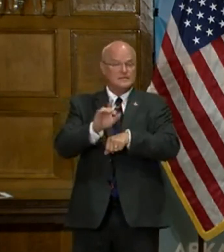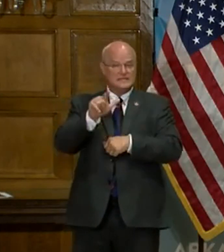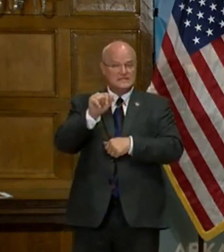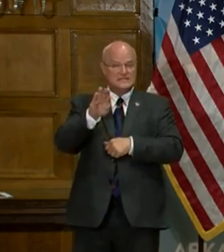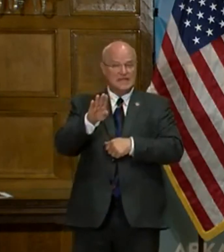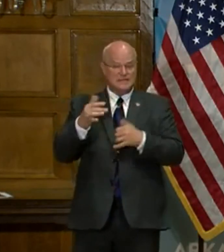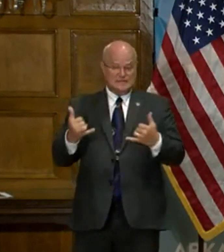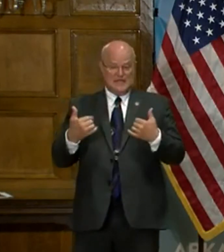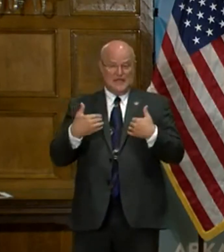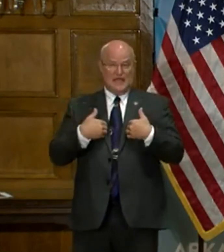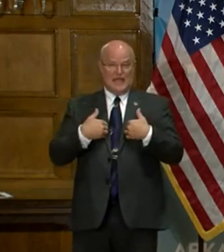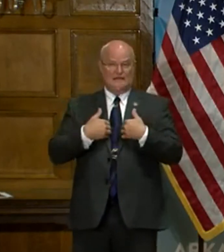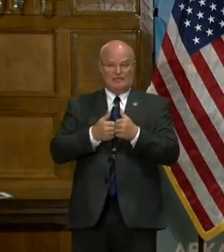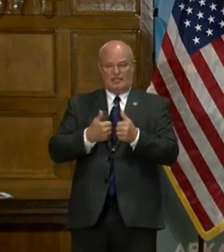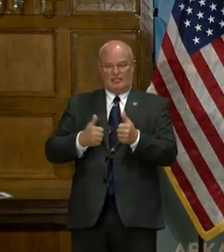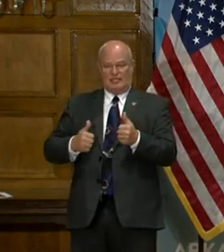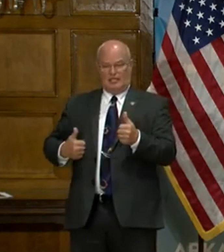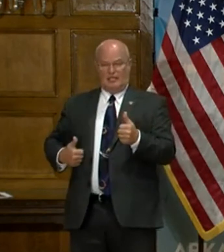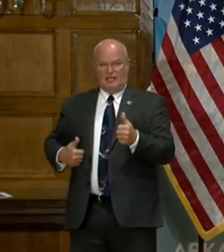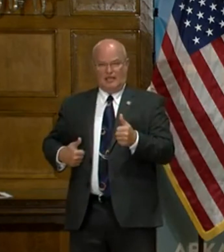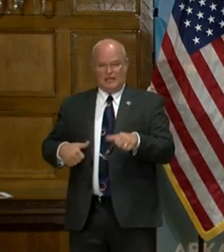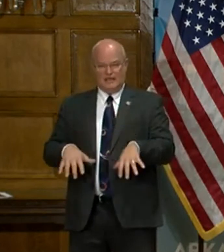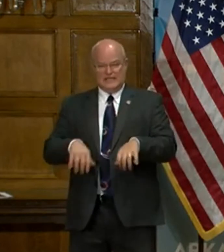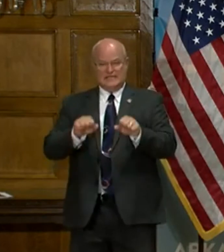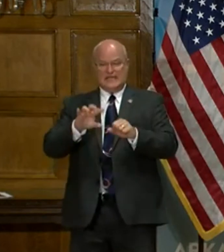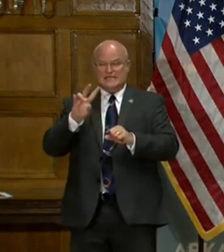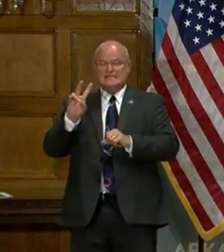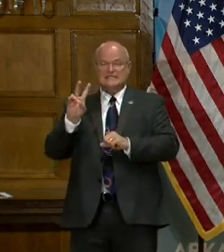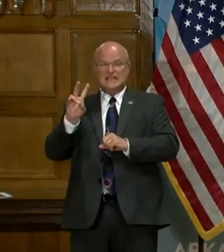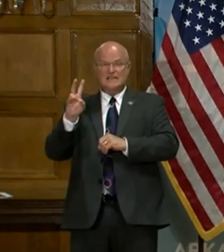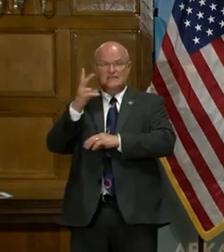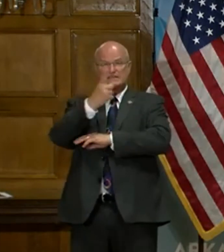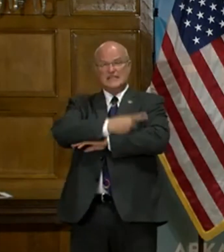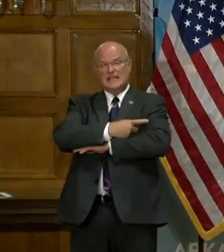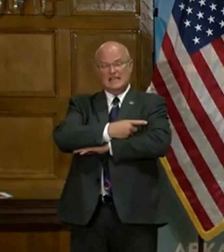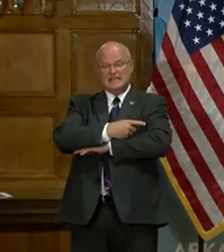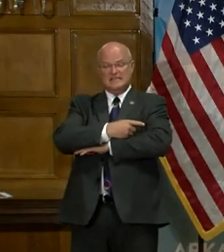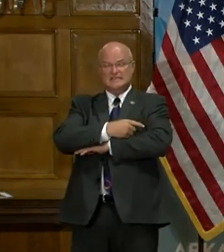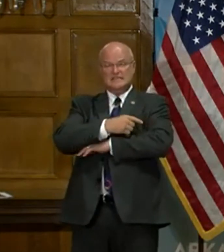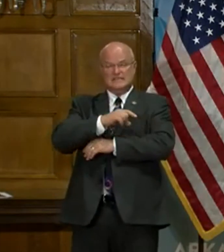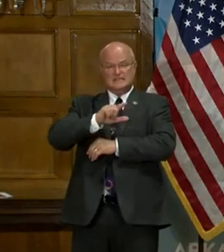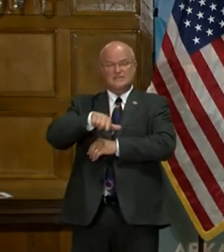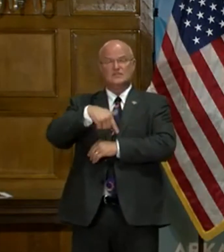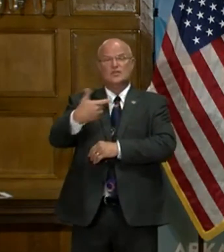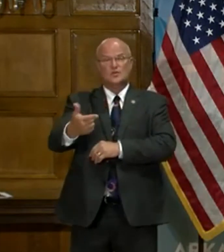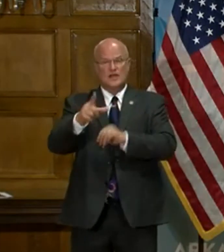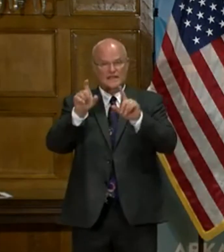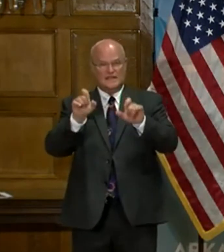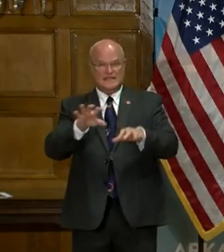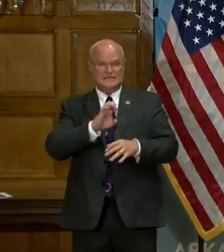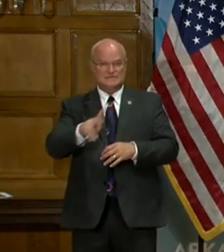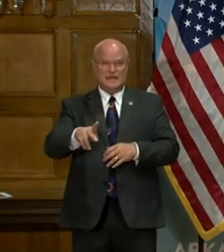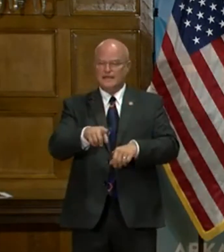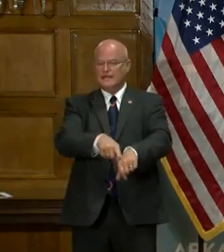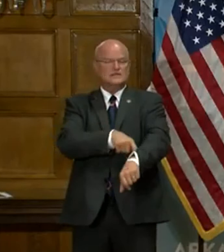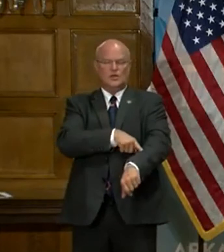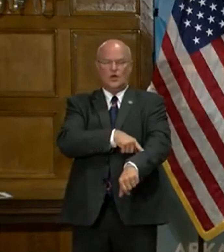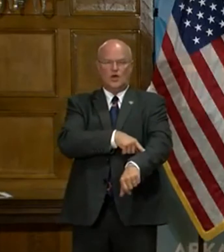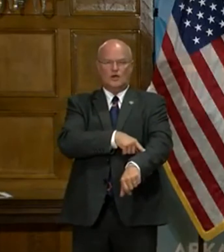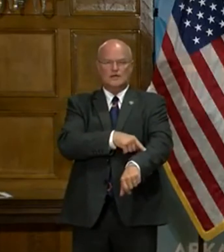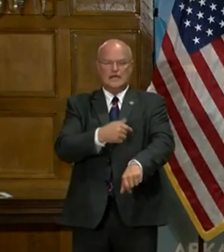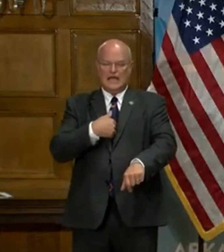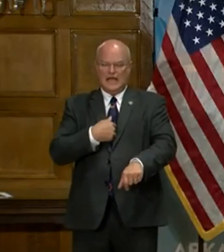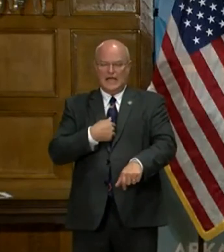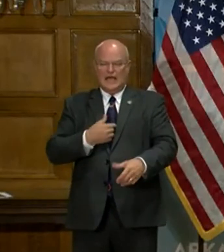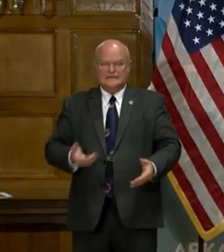labs have such a backlog that it's taking 7 days to get the test back. That is way too long. I've